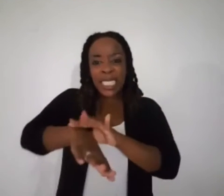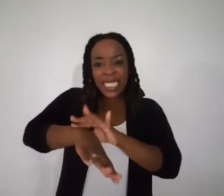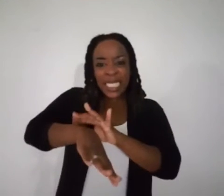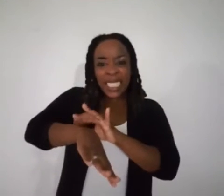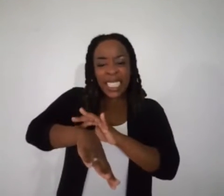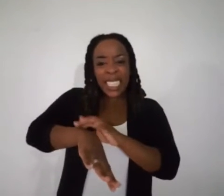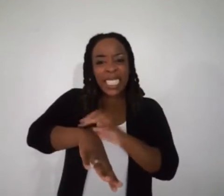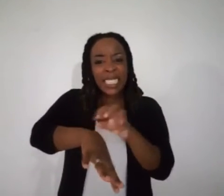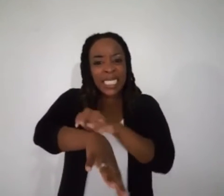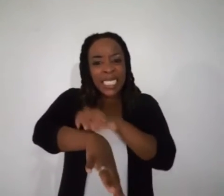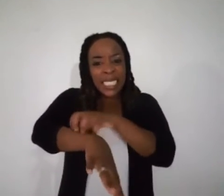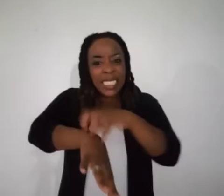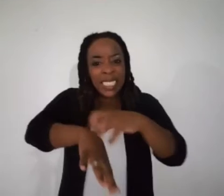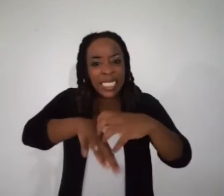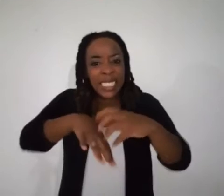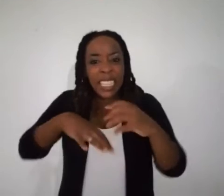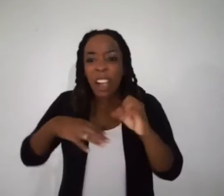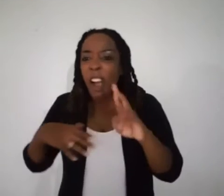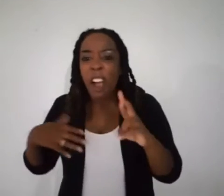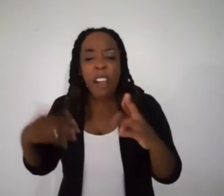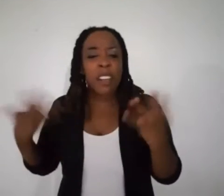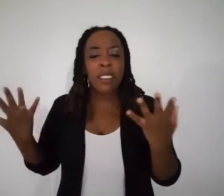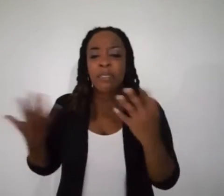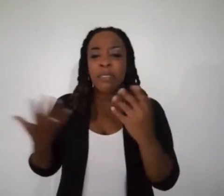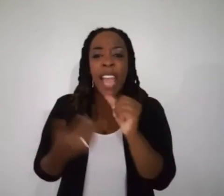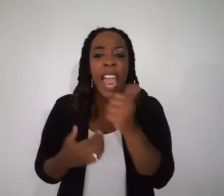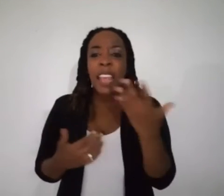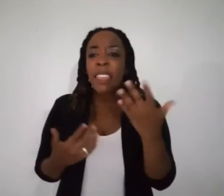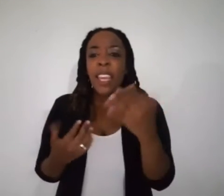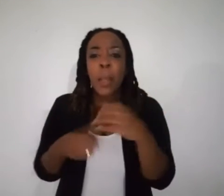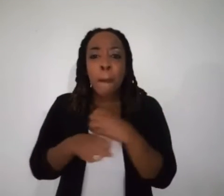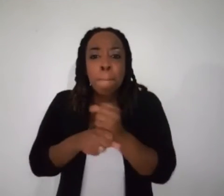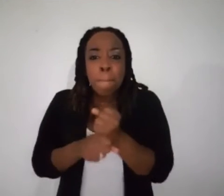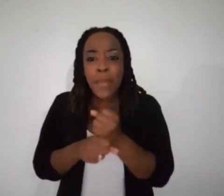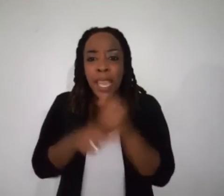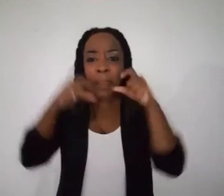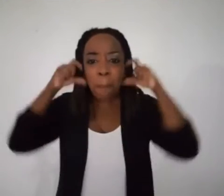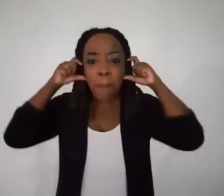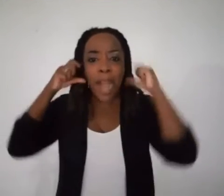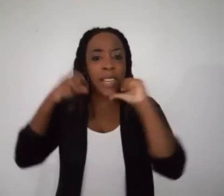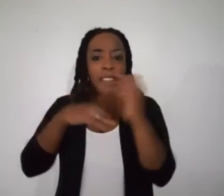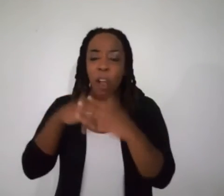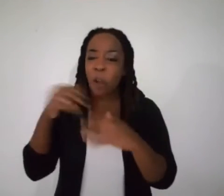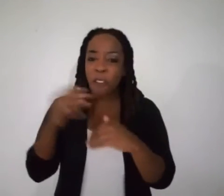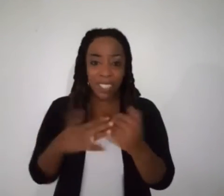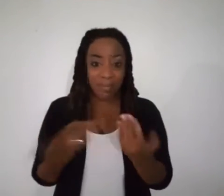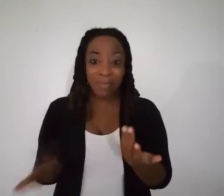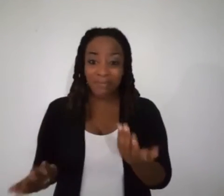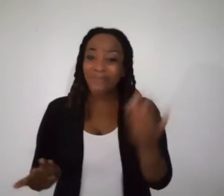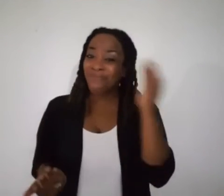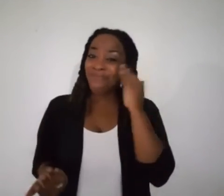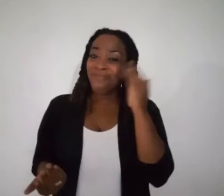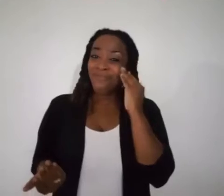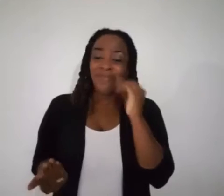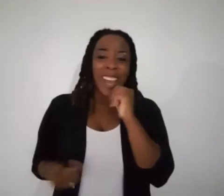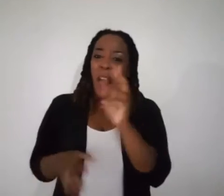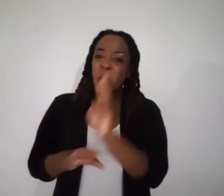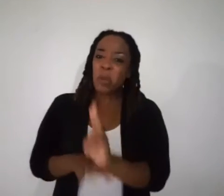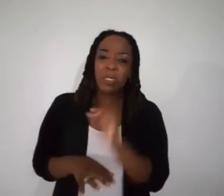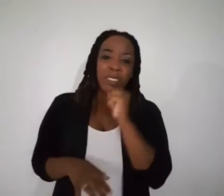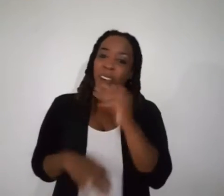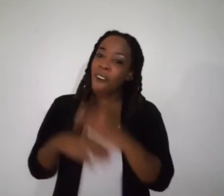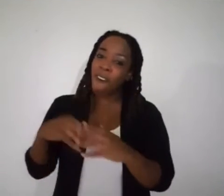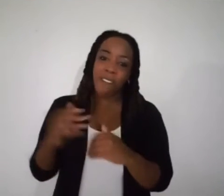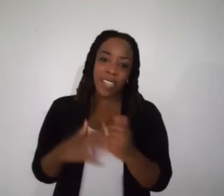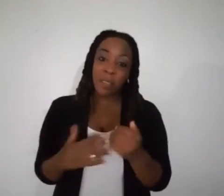may make the mask even more uncomfortable than it really is, because we all know that it's a little uncomfortable, but we know